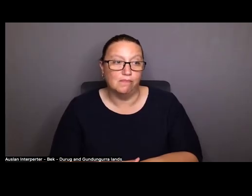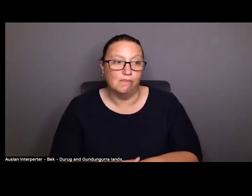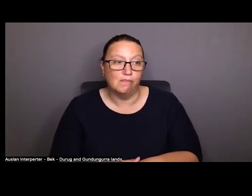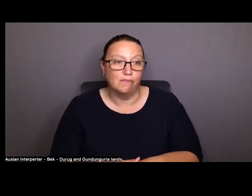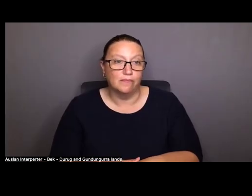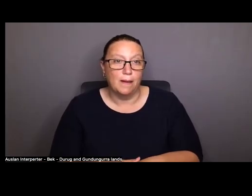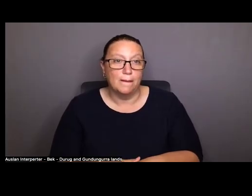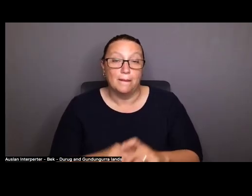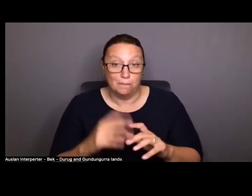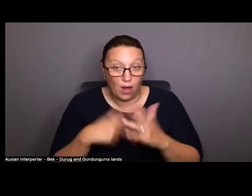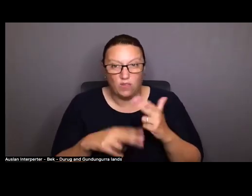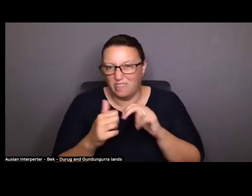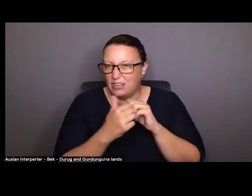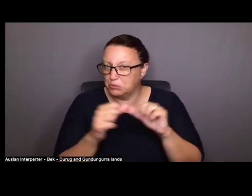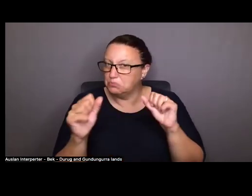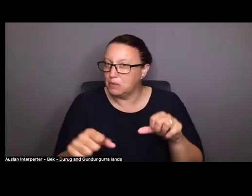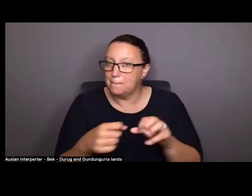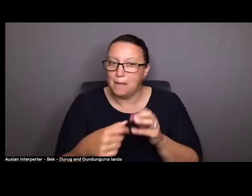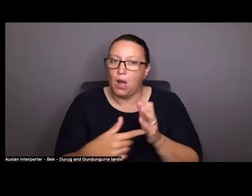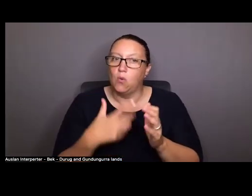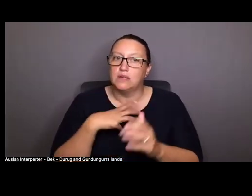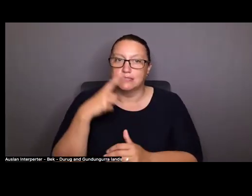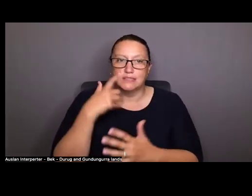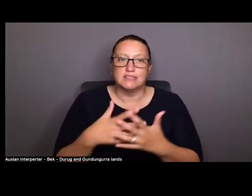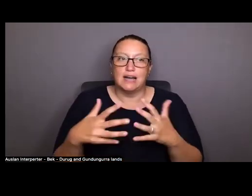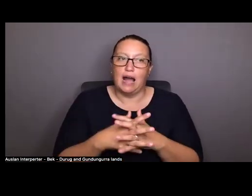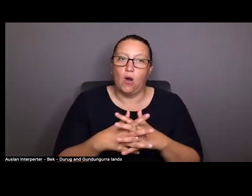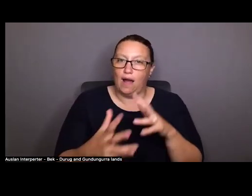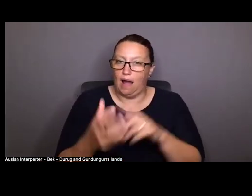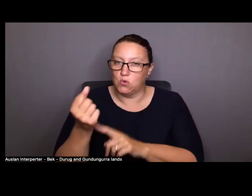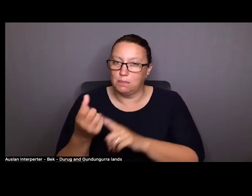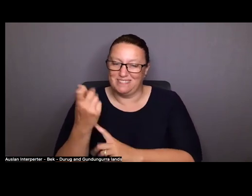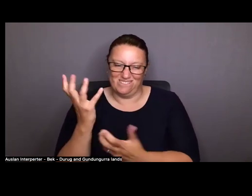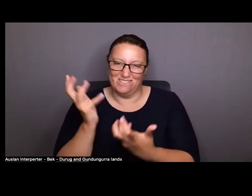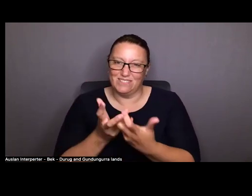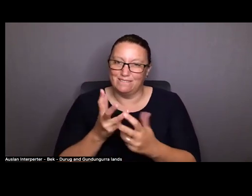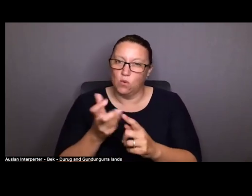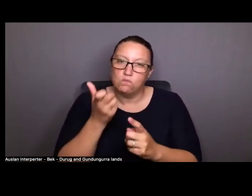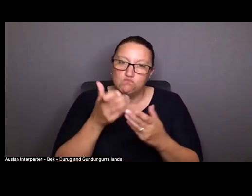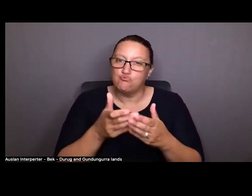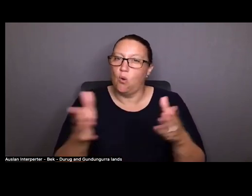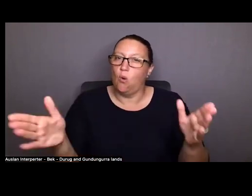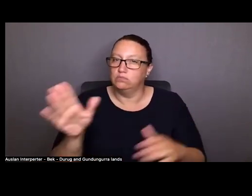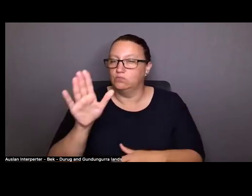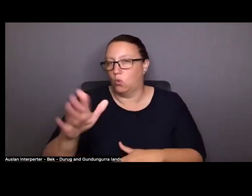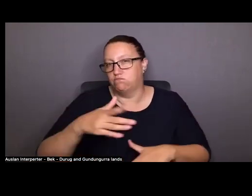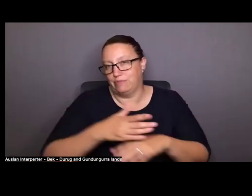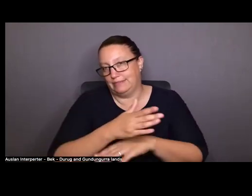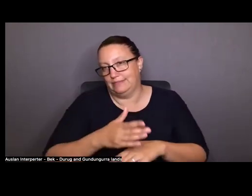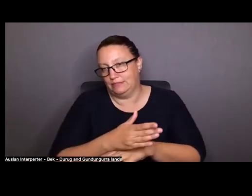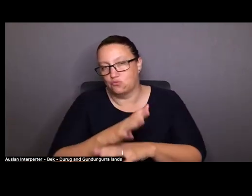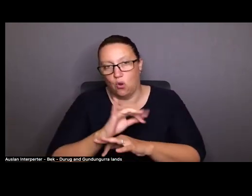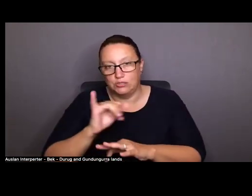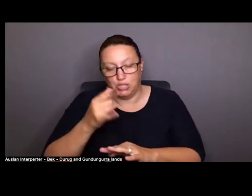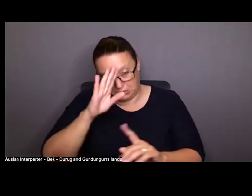fellowship, but we want to see how those outcomes fit into the broader spectrum of your practice,